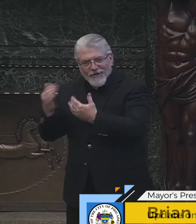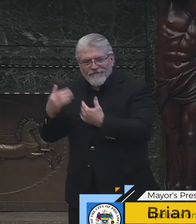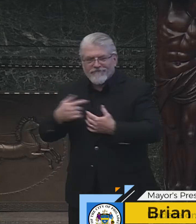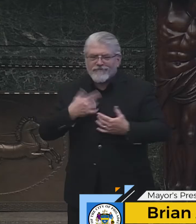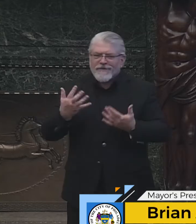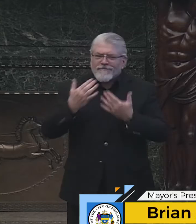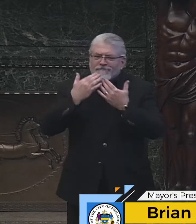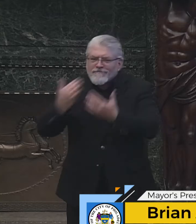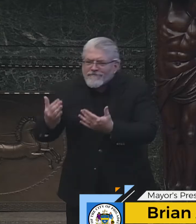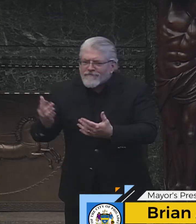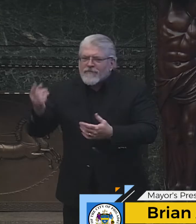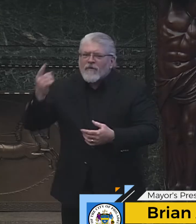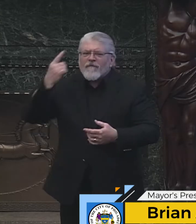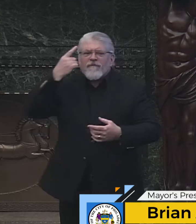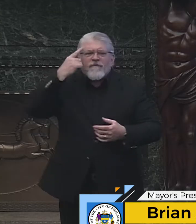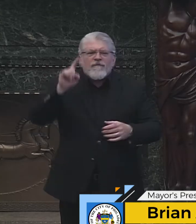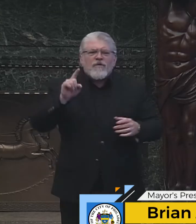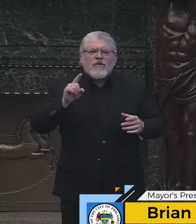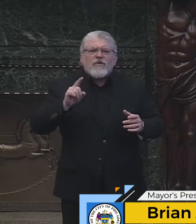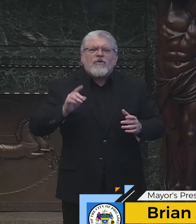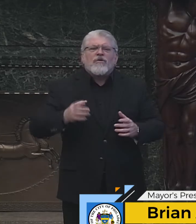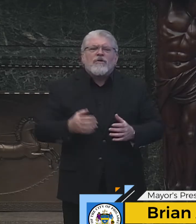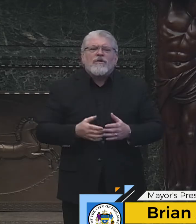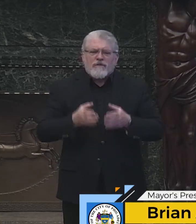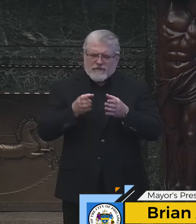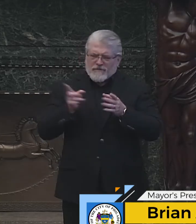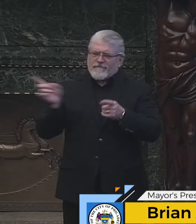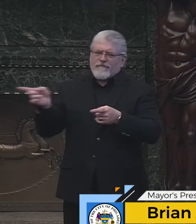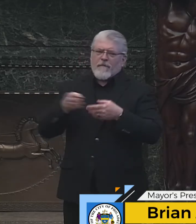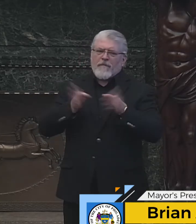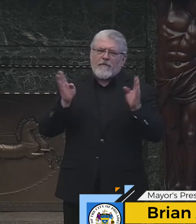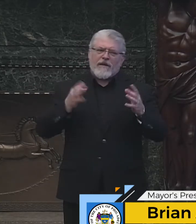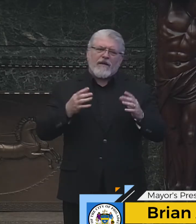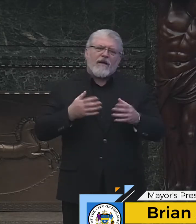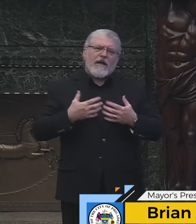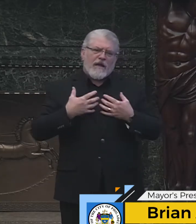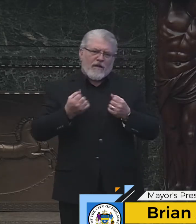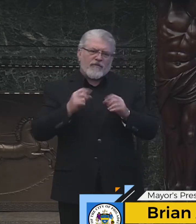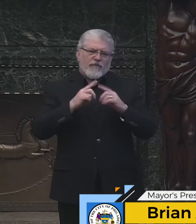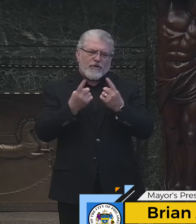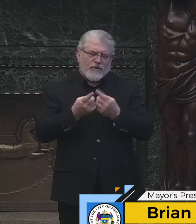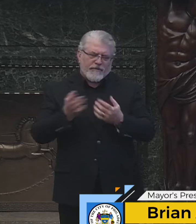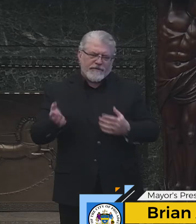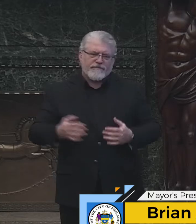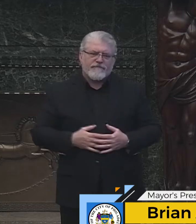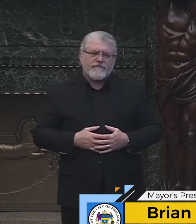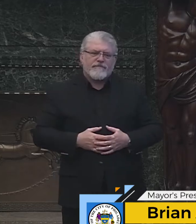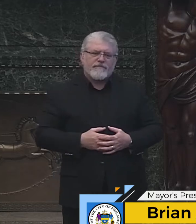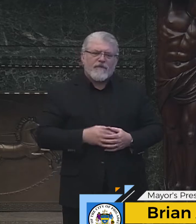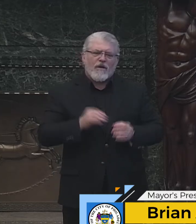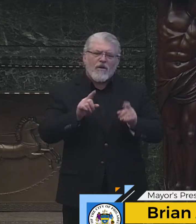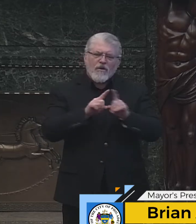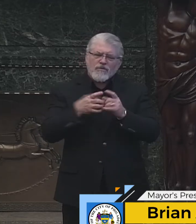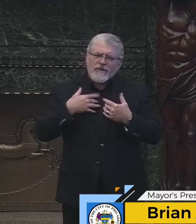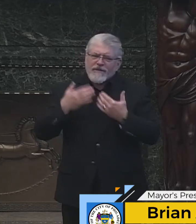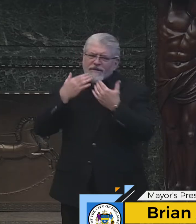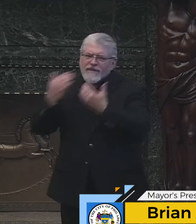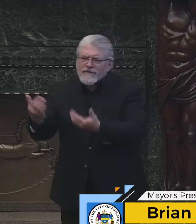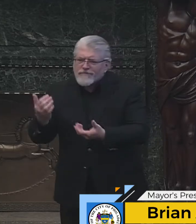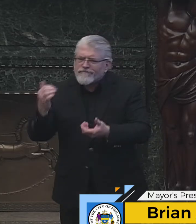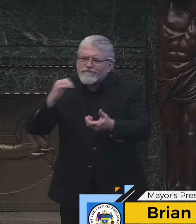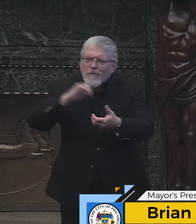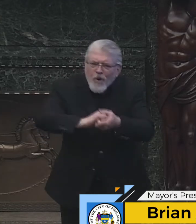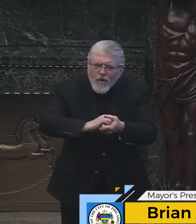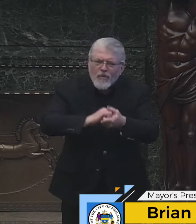Emergency Management, for yesterday's launch of the testing site in South Philadelphia. I also want to thank the partners in this effort, the